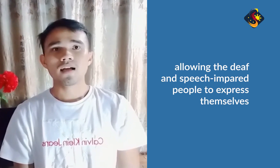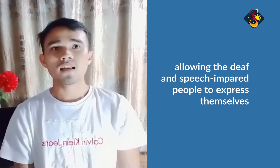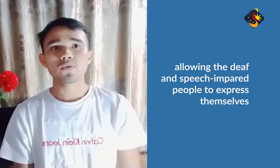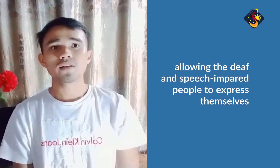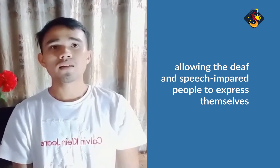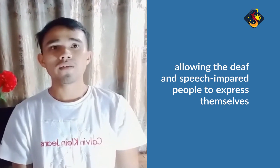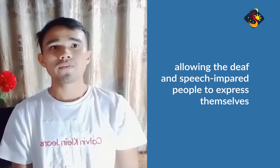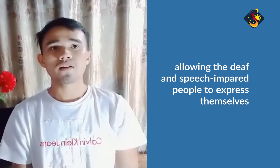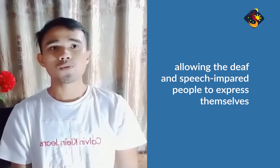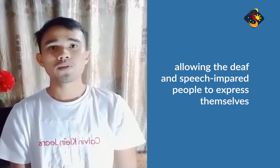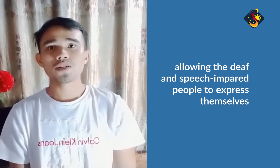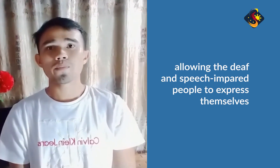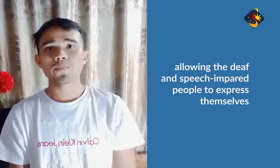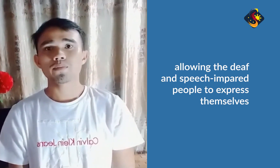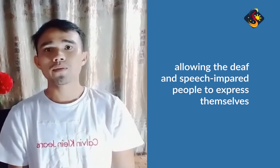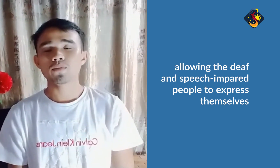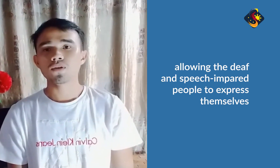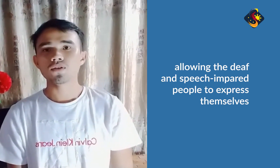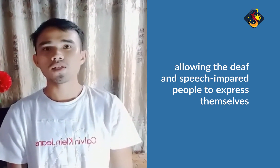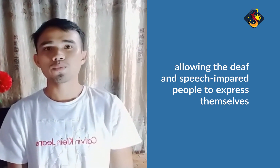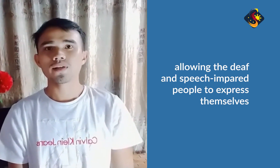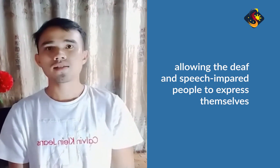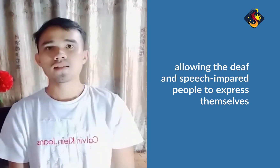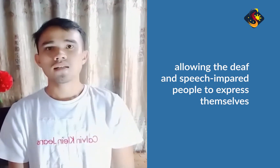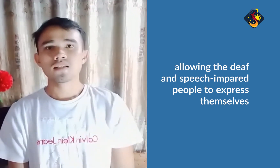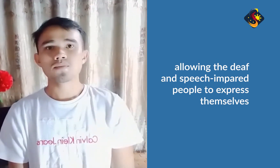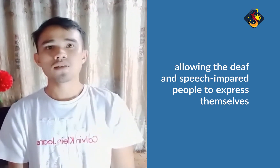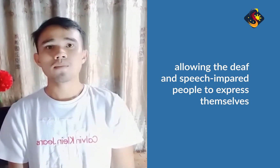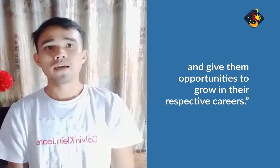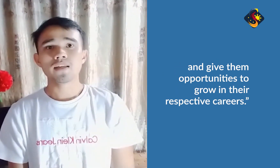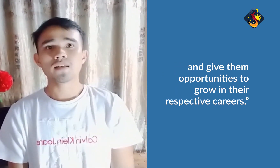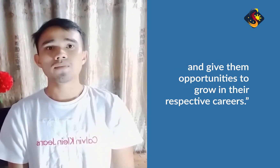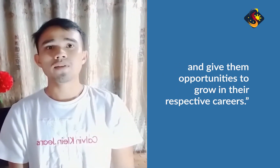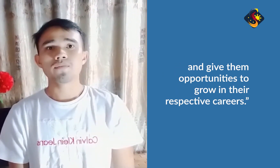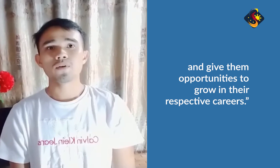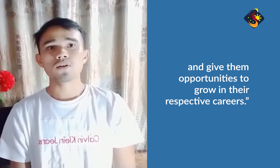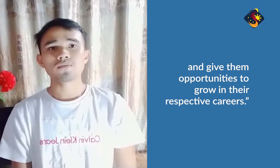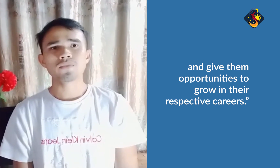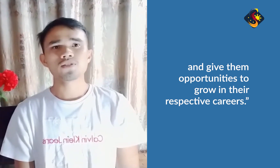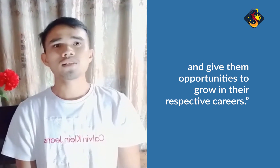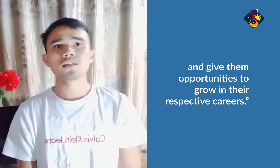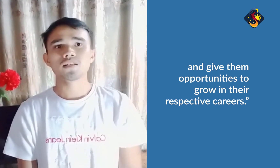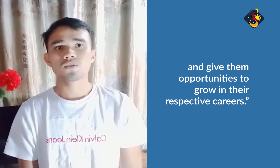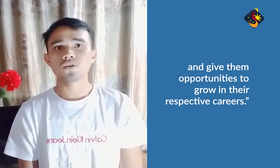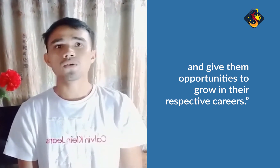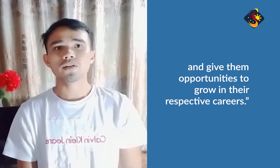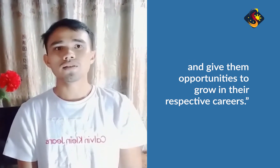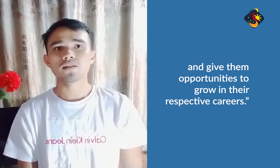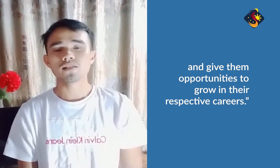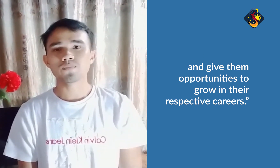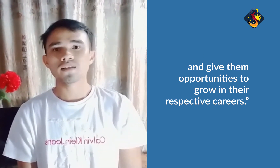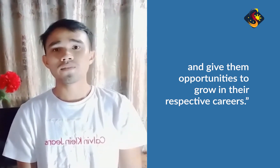allowing the deaf and speech impaired people to express themselves and give them more opportunity to grow in their respective